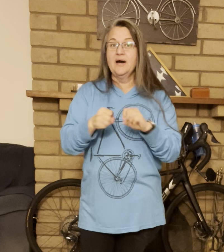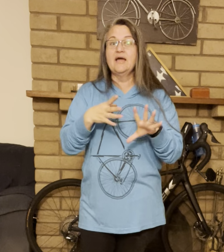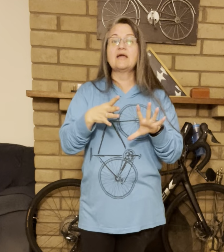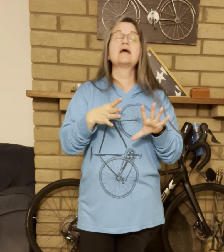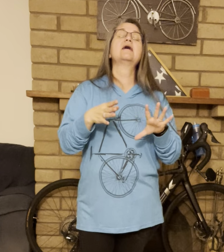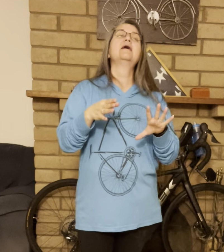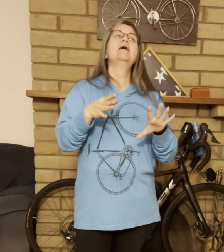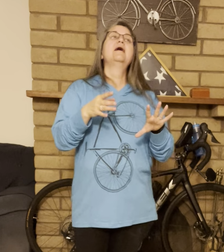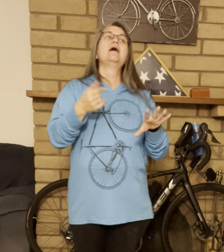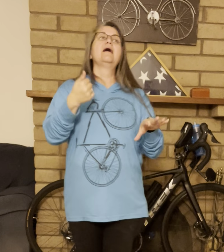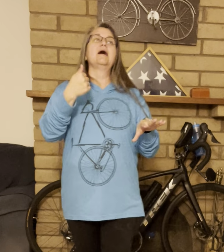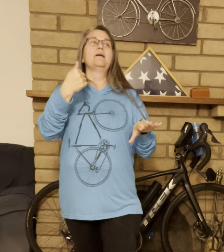bike.